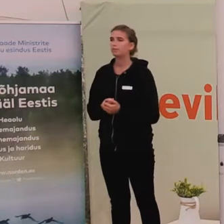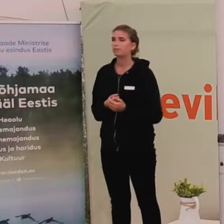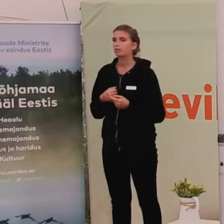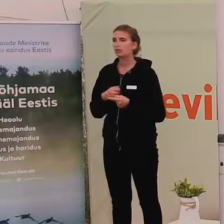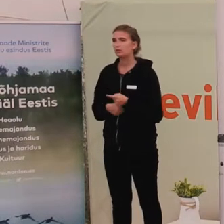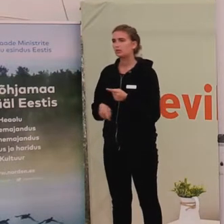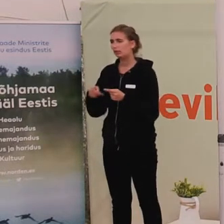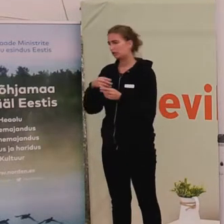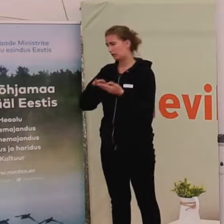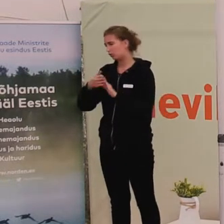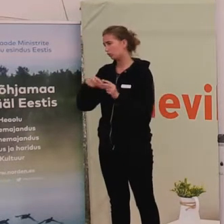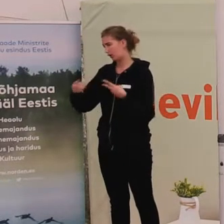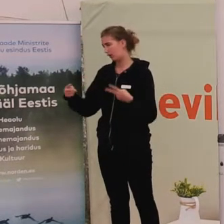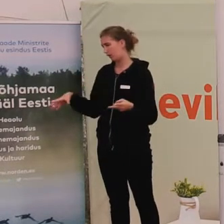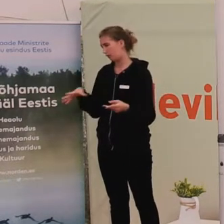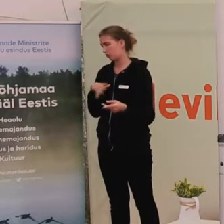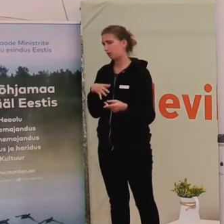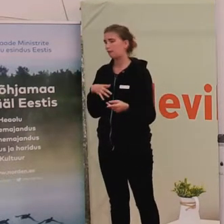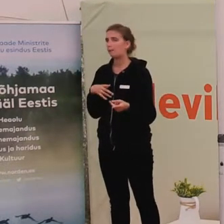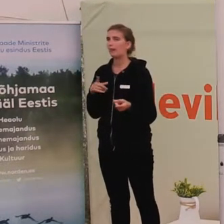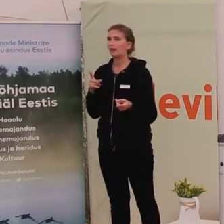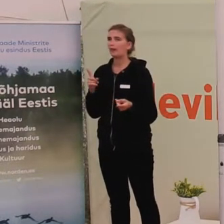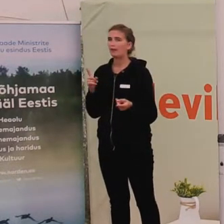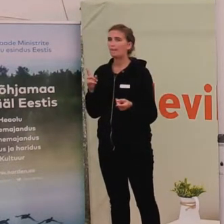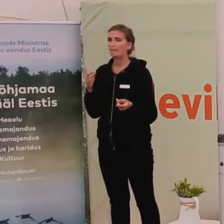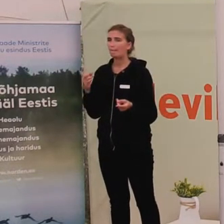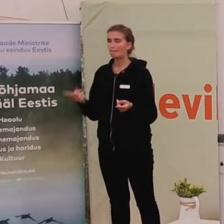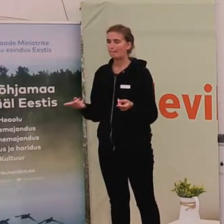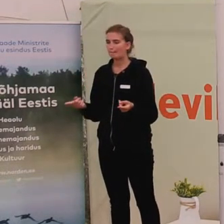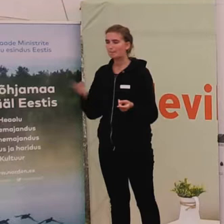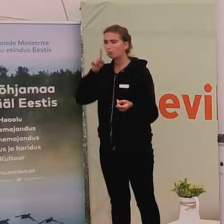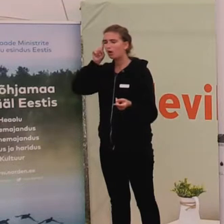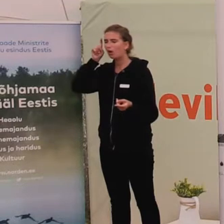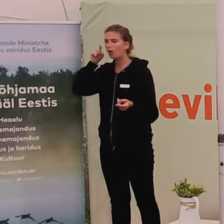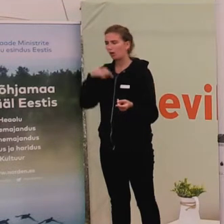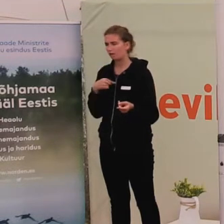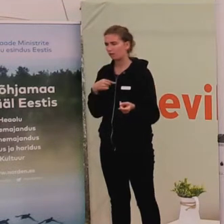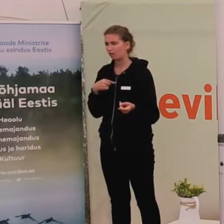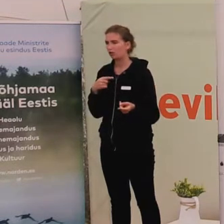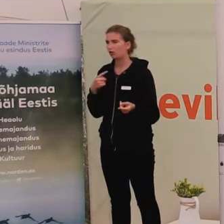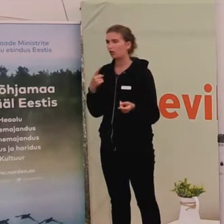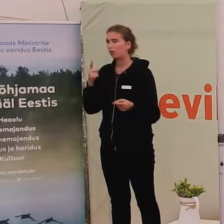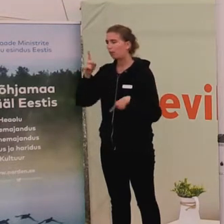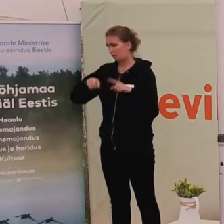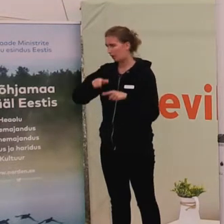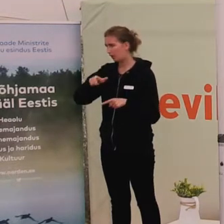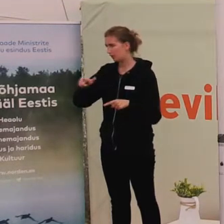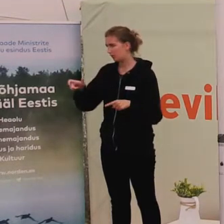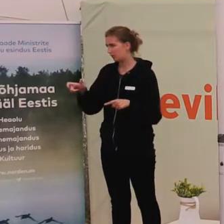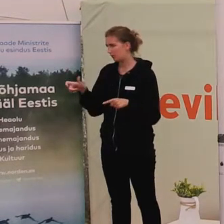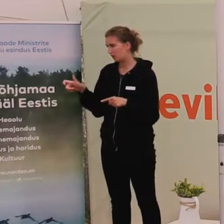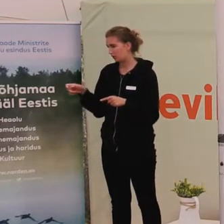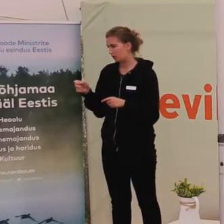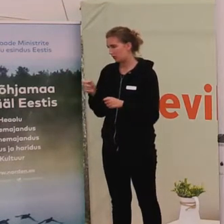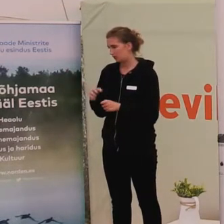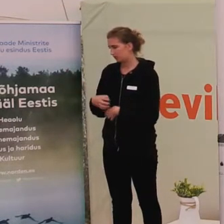one collaborative economy. So they were very different. I think some people reacted very negatively. They